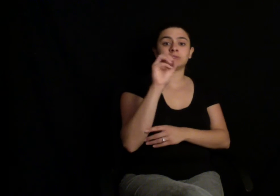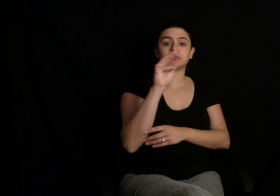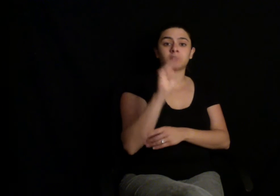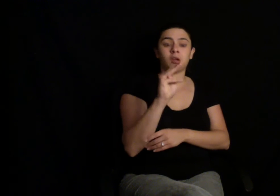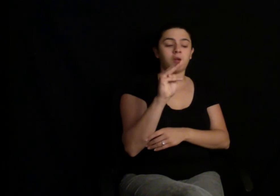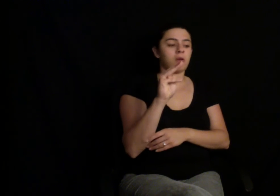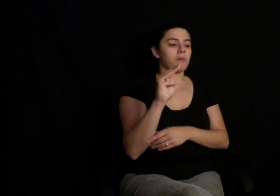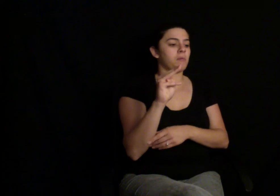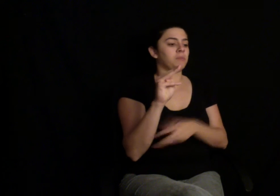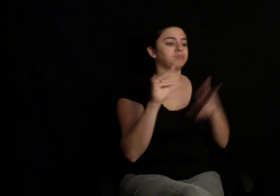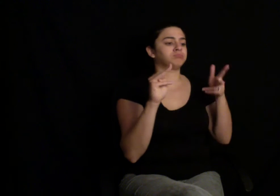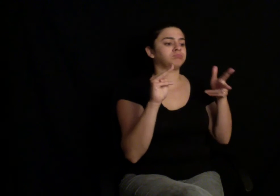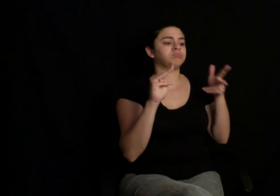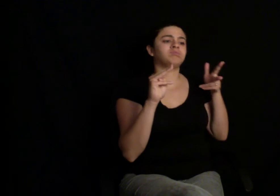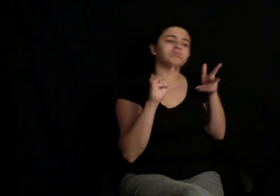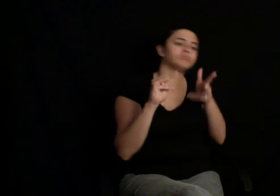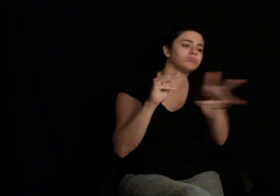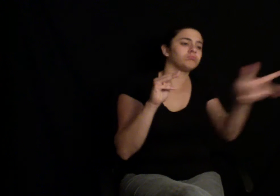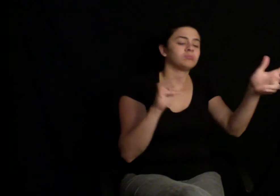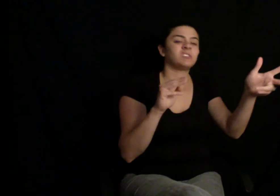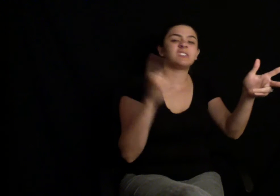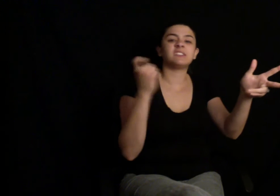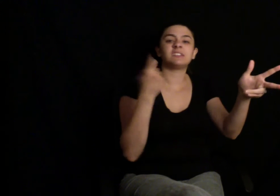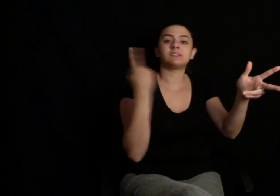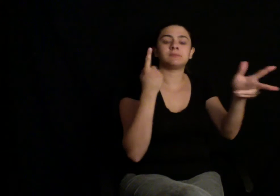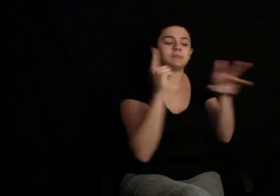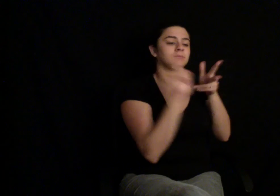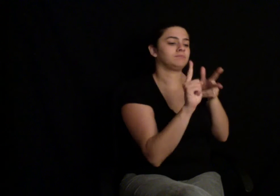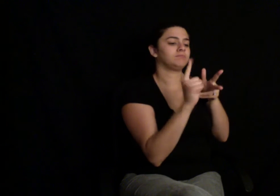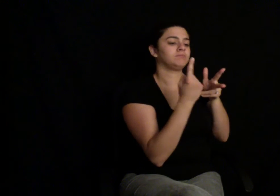wear any night. It was a little chilly out. I was wearing my LL